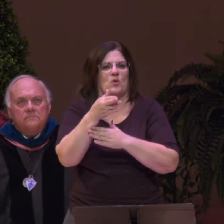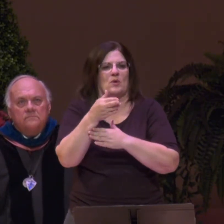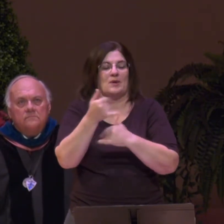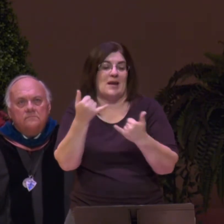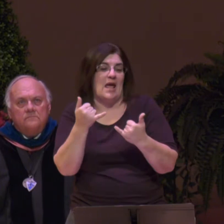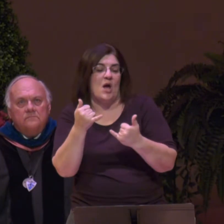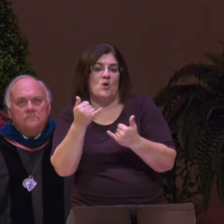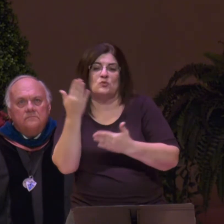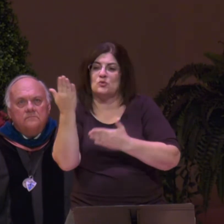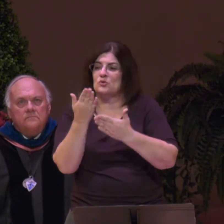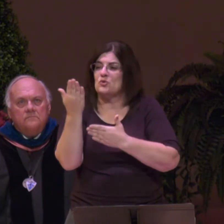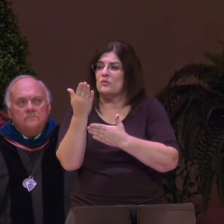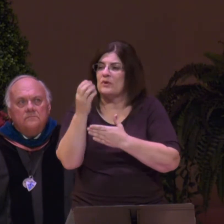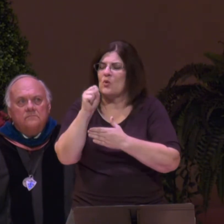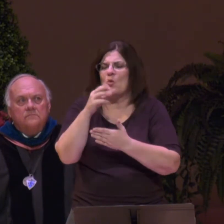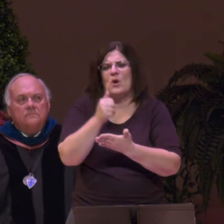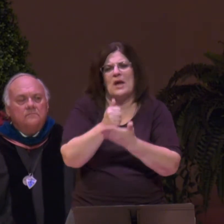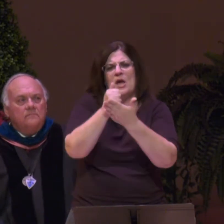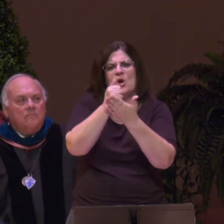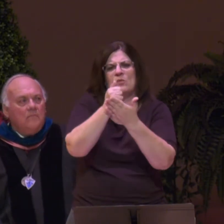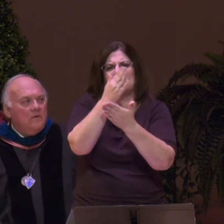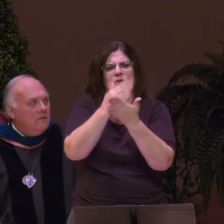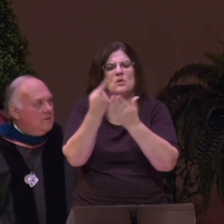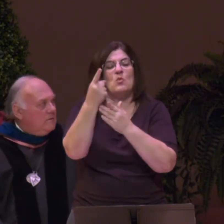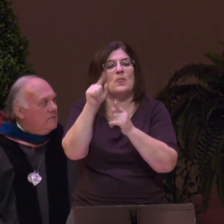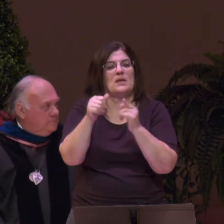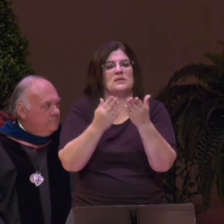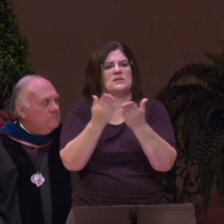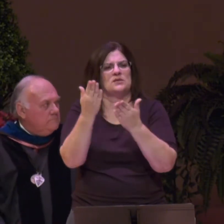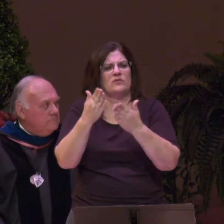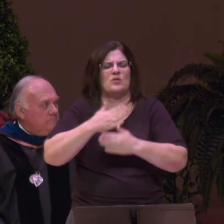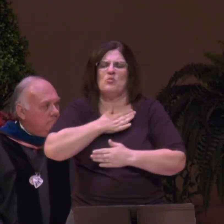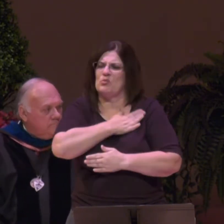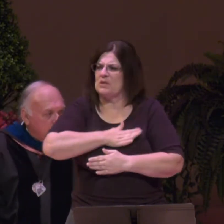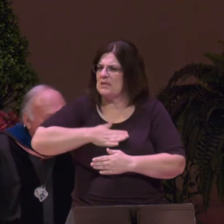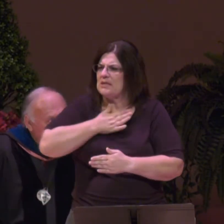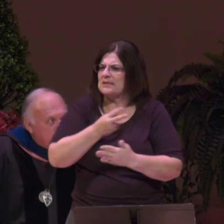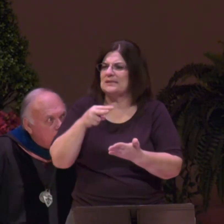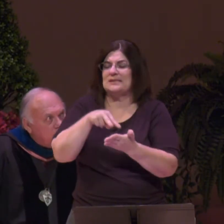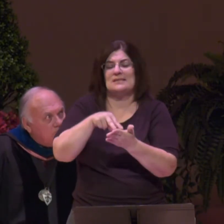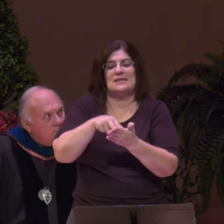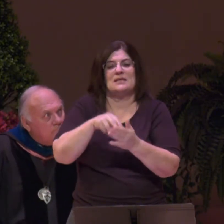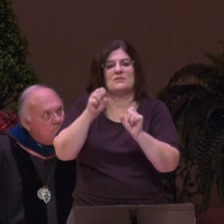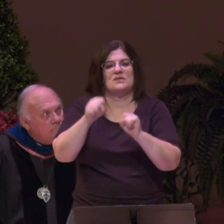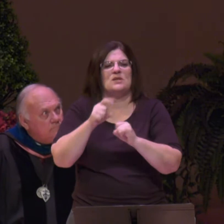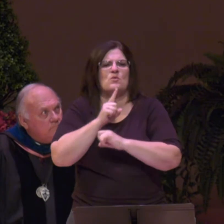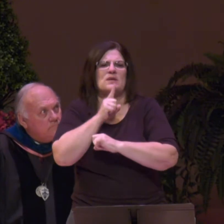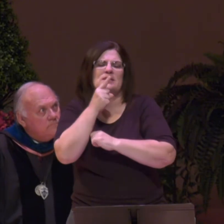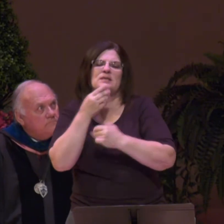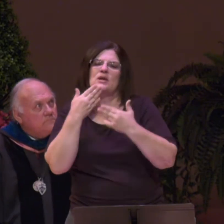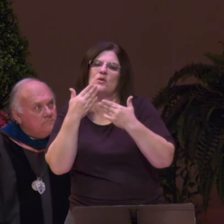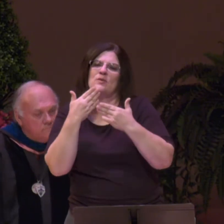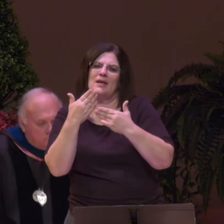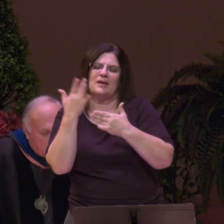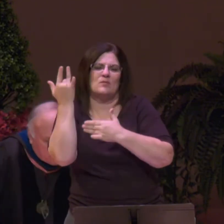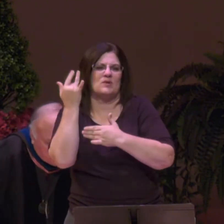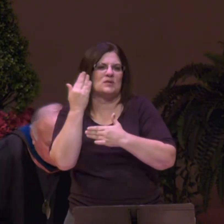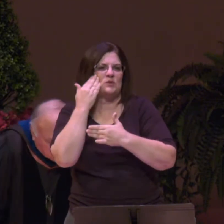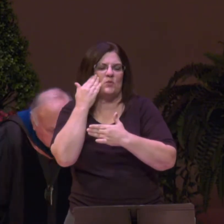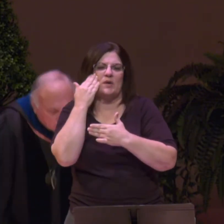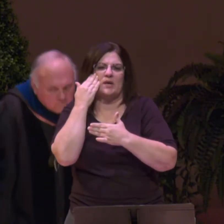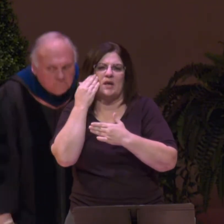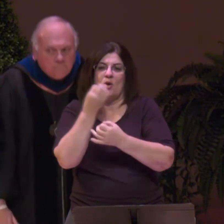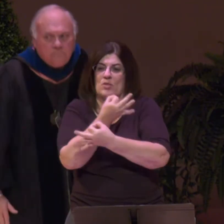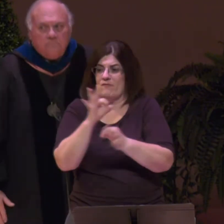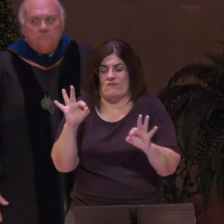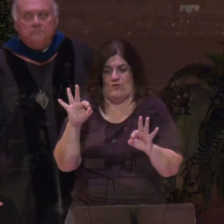helped someone who has served, please stand up and let us say thank you, because we know freedom is not free. Please,